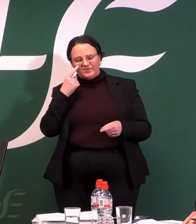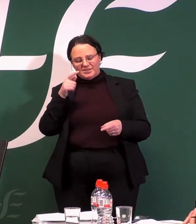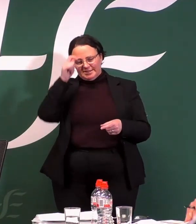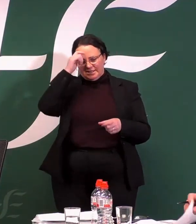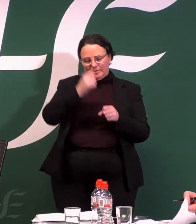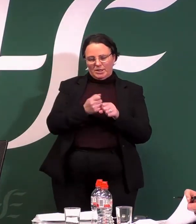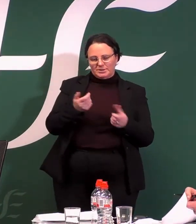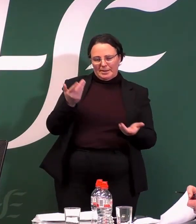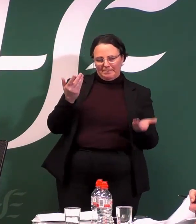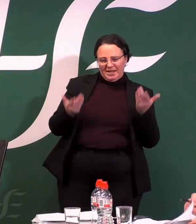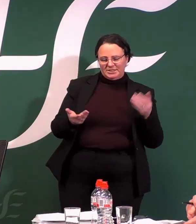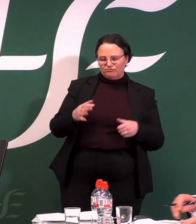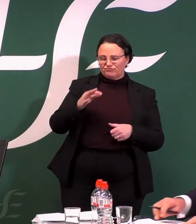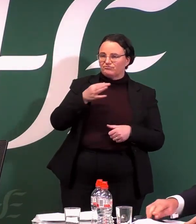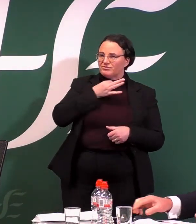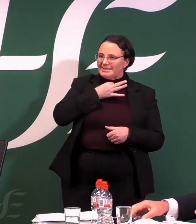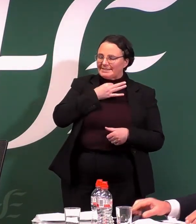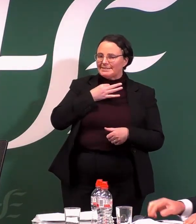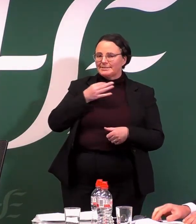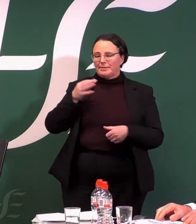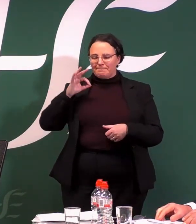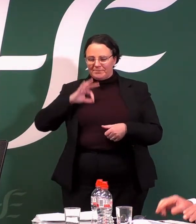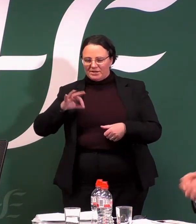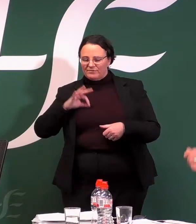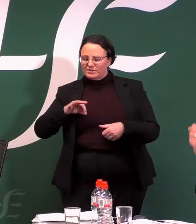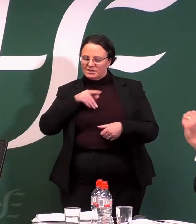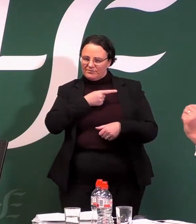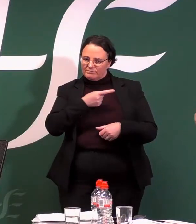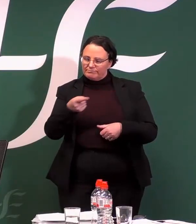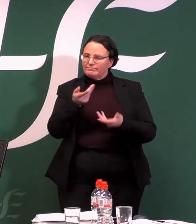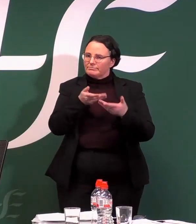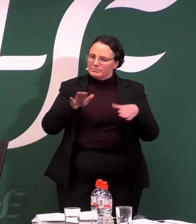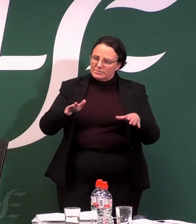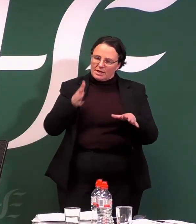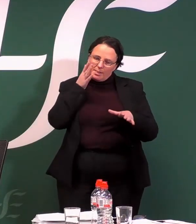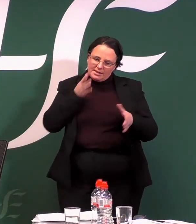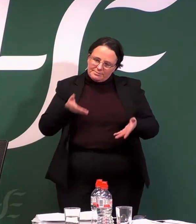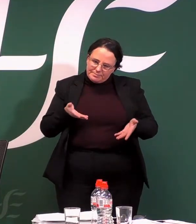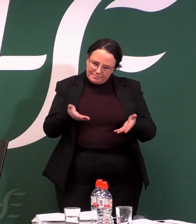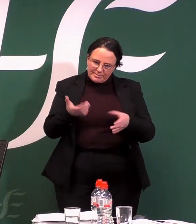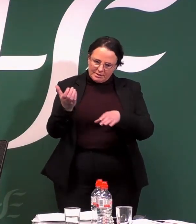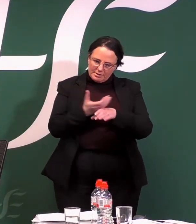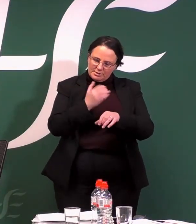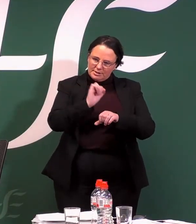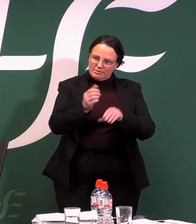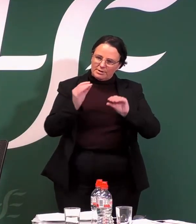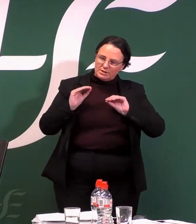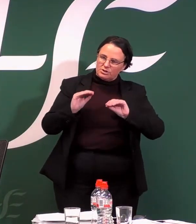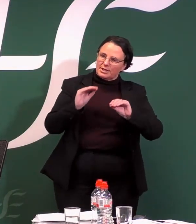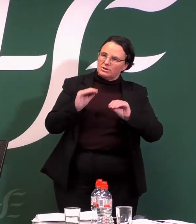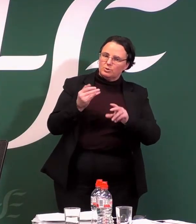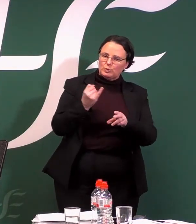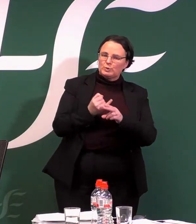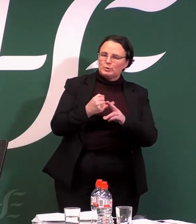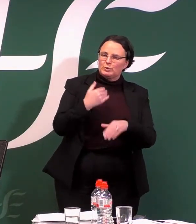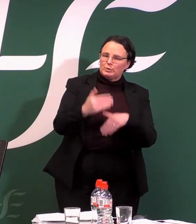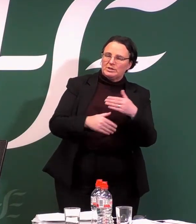and benefits to them, that it was in their greater interests to continue their education and not see it repeatedly disrupted.